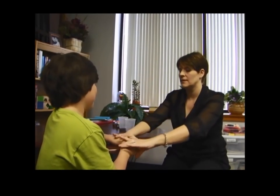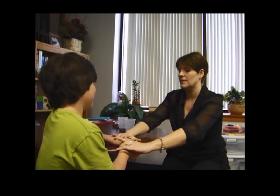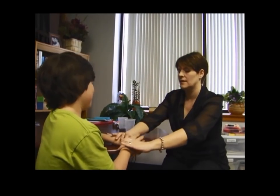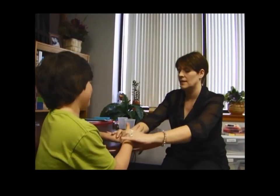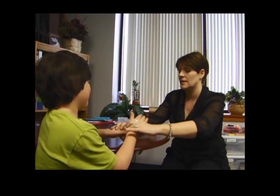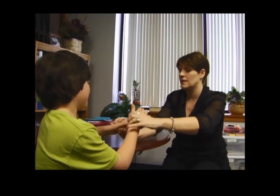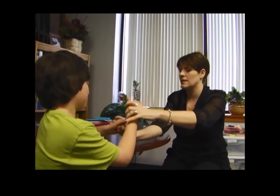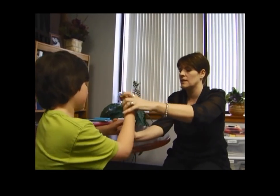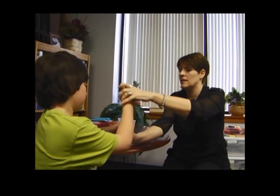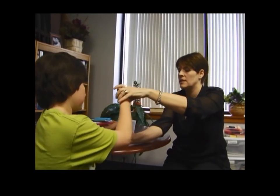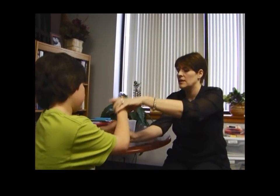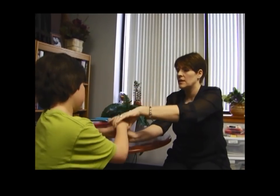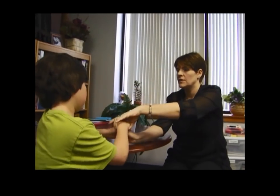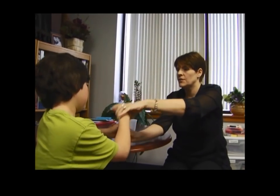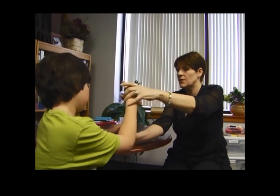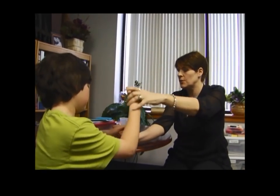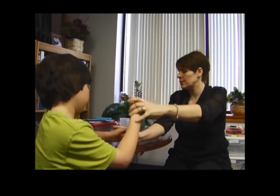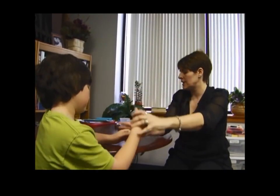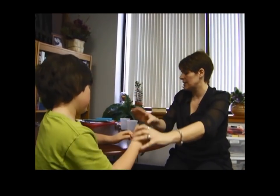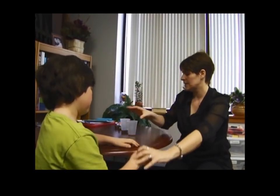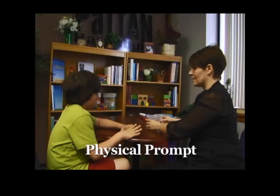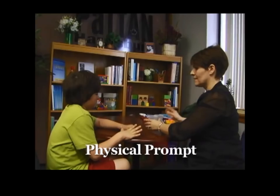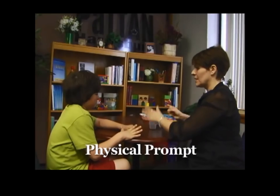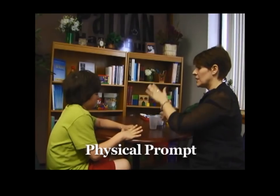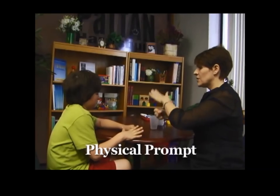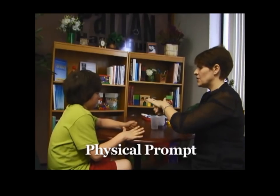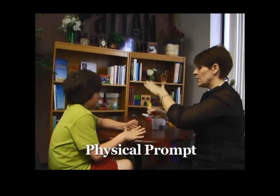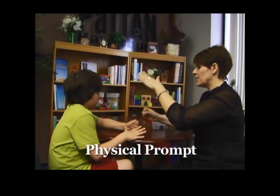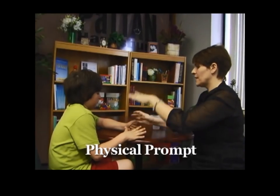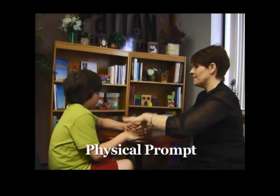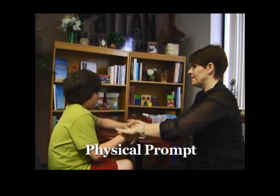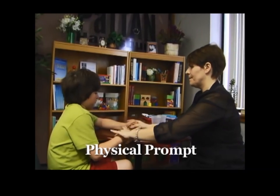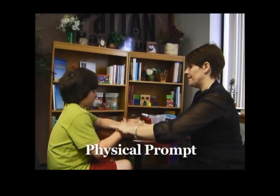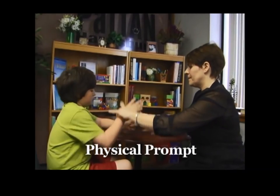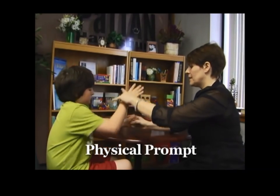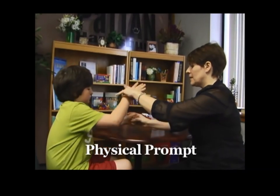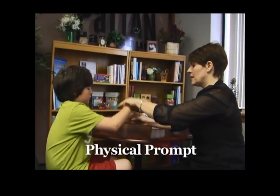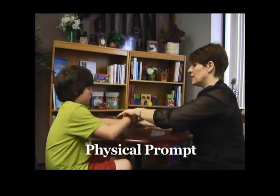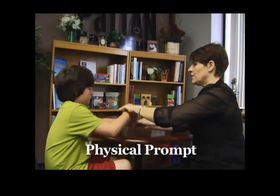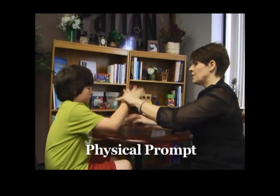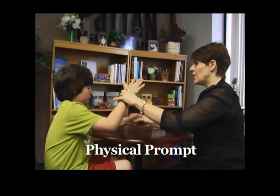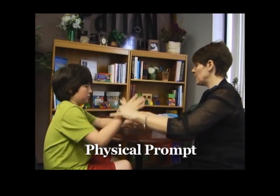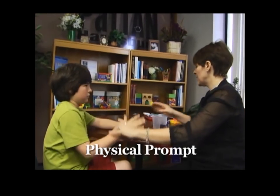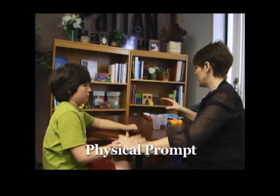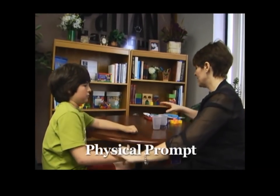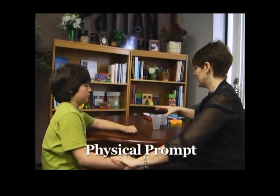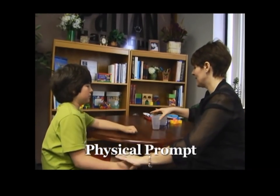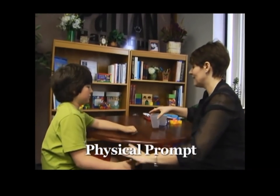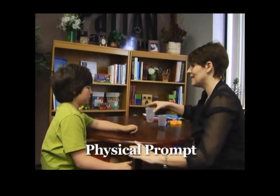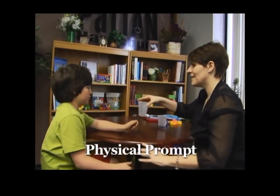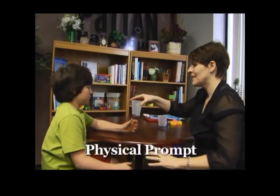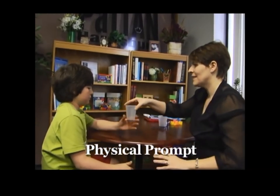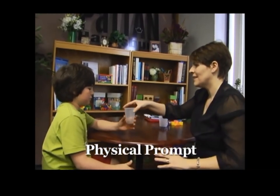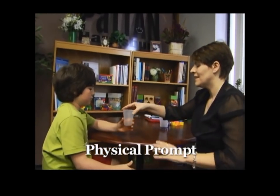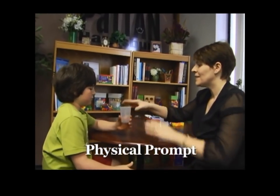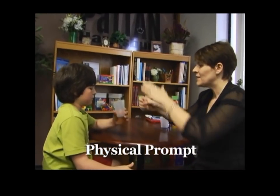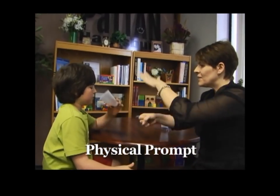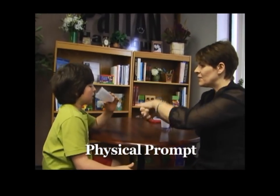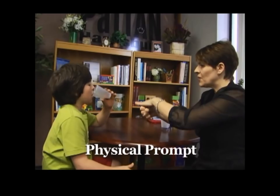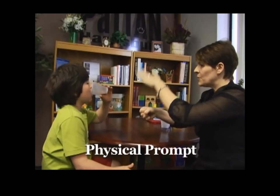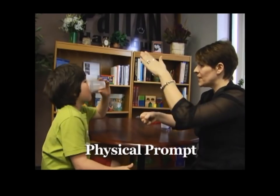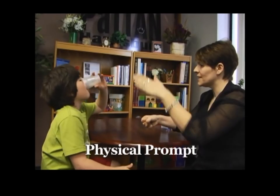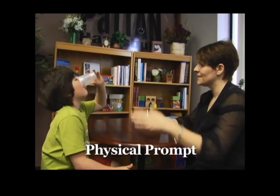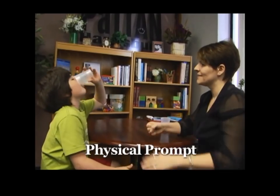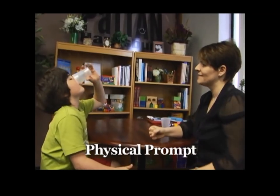Soda. If the student is unable to imitate the sign, then careful use of graduated physical guidance can be used as a